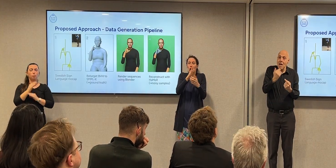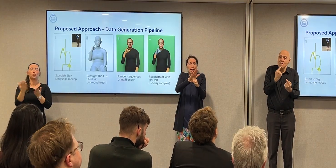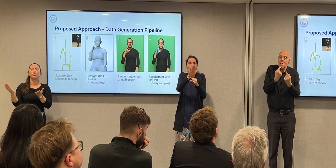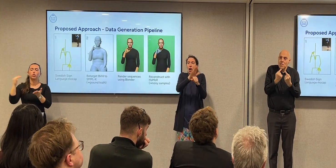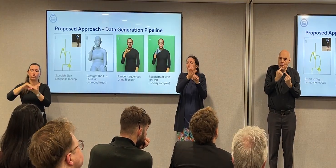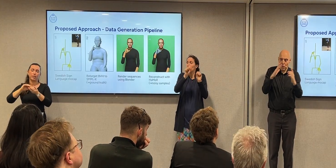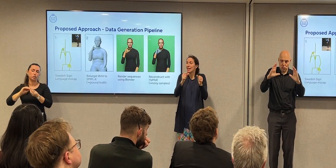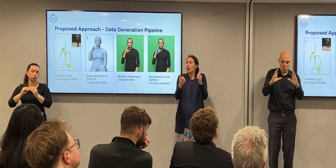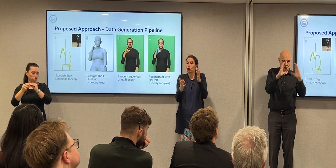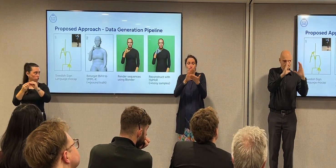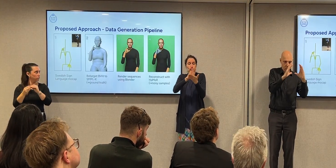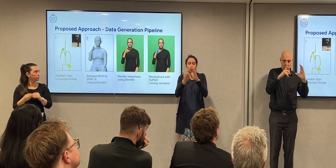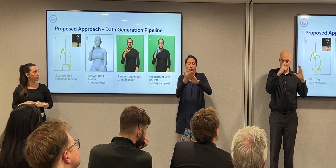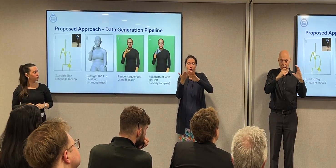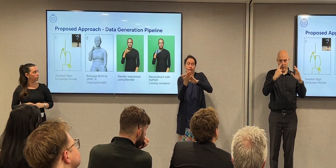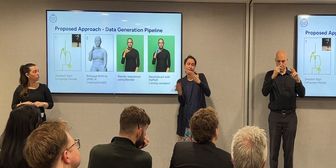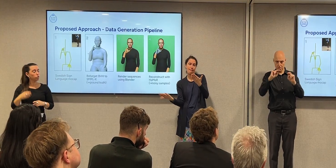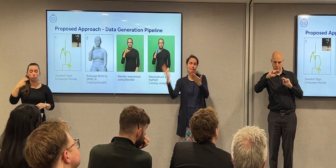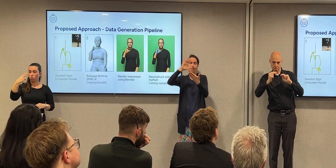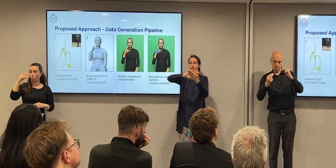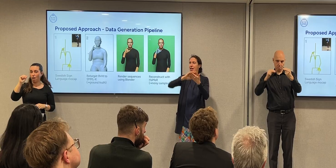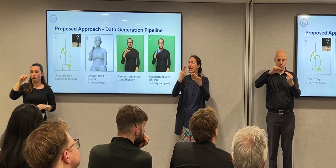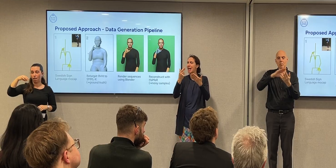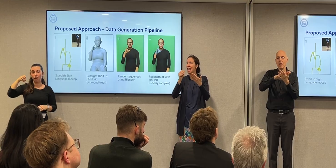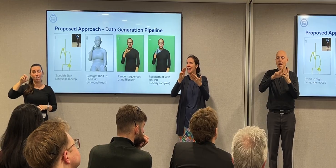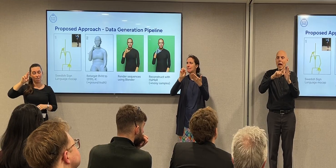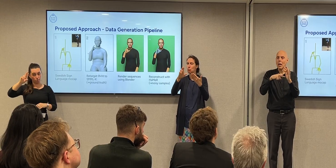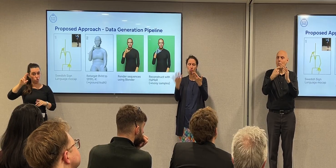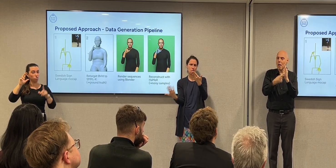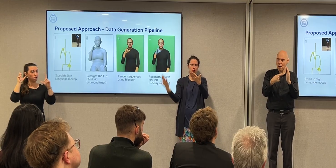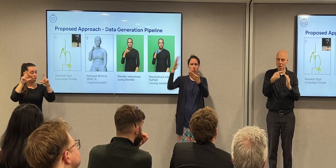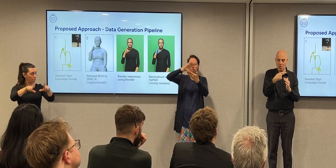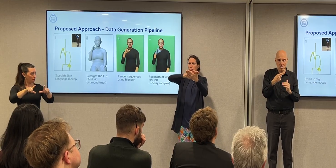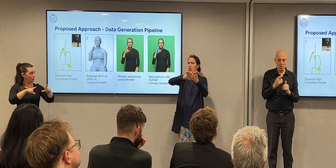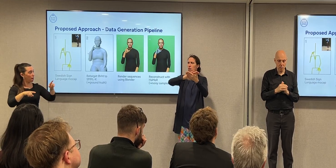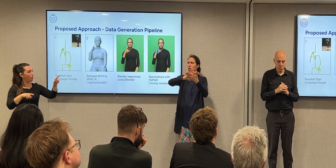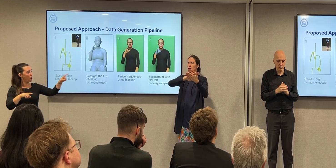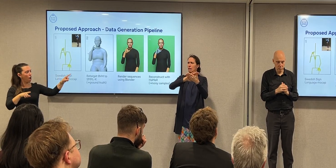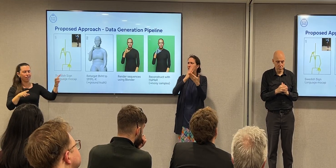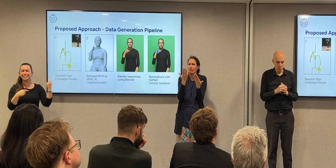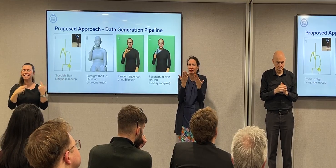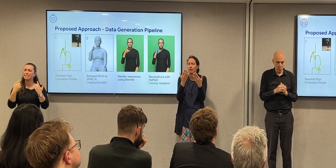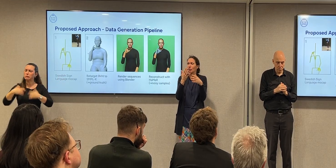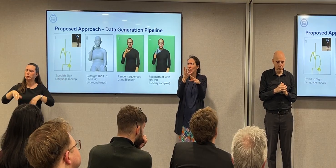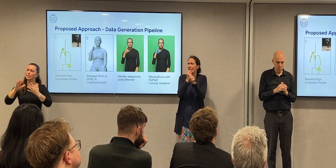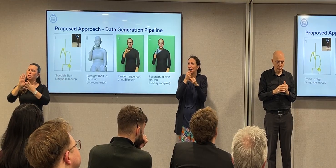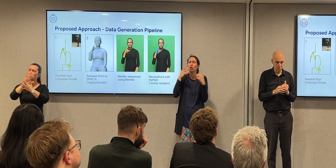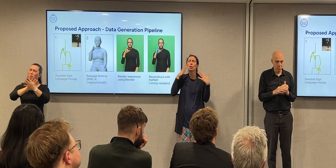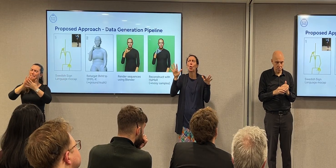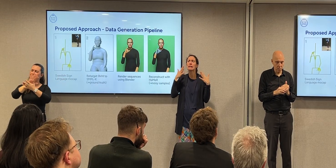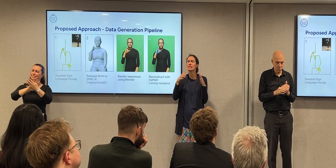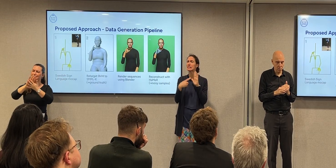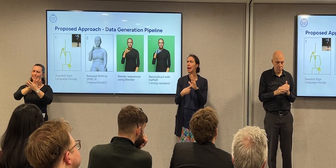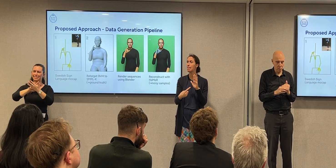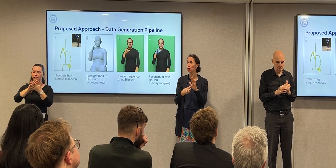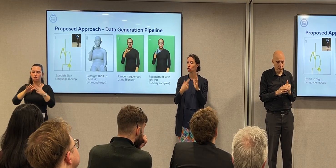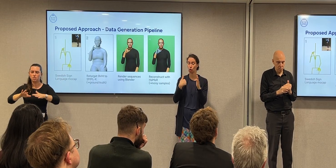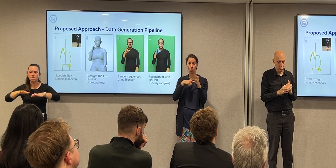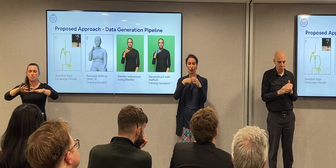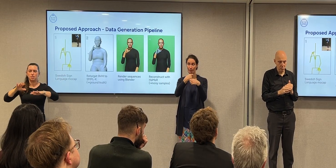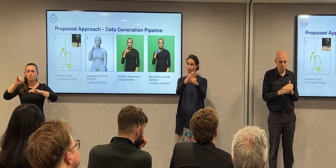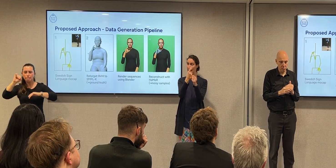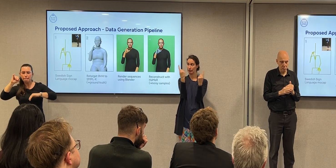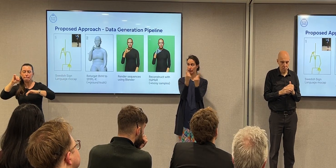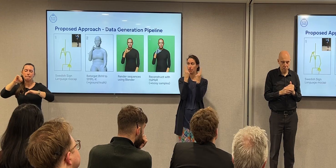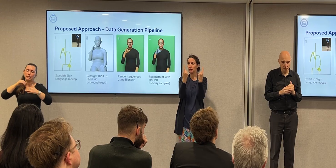Because when we run Hamer, in this case, we get noisy samples. So what we render here is something that's